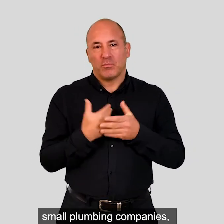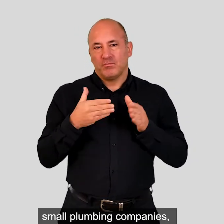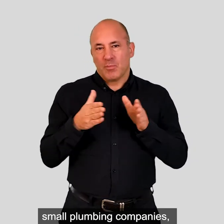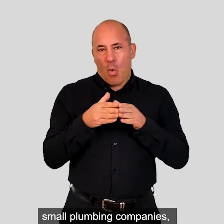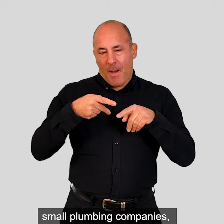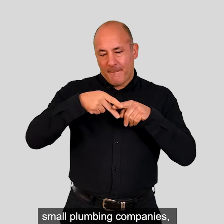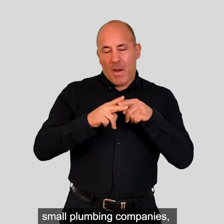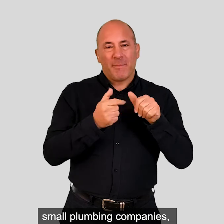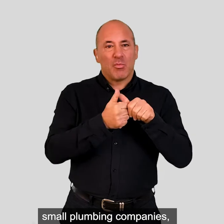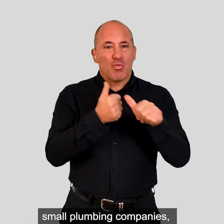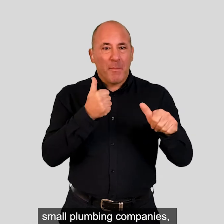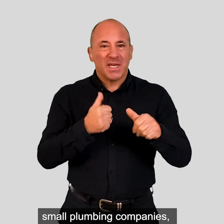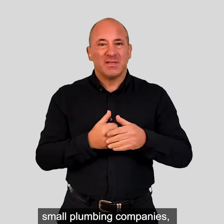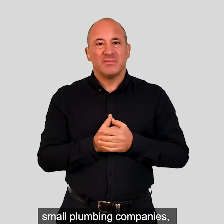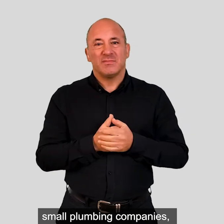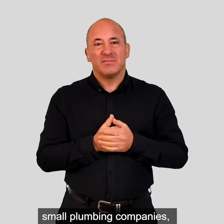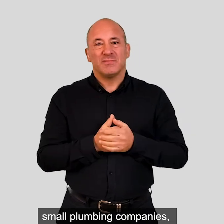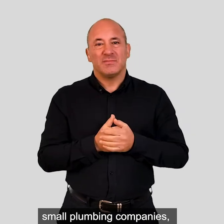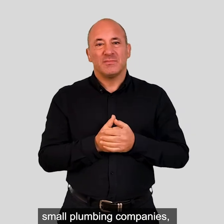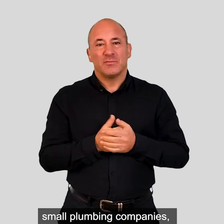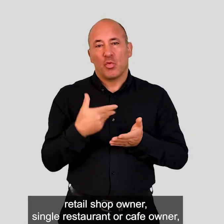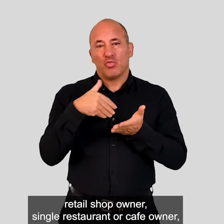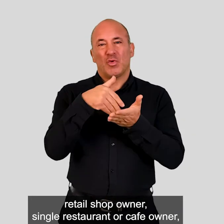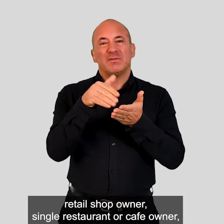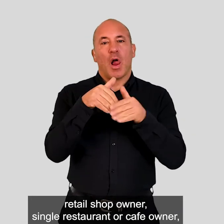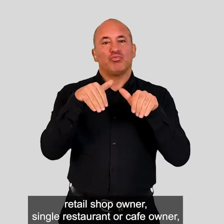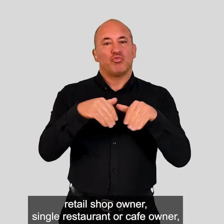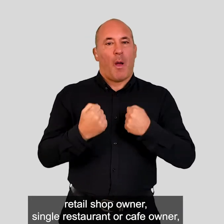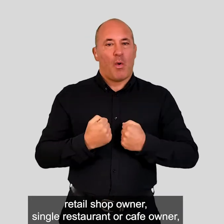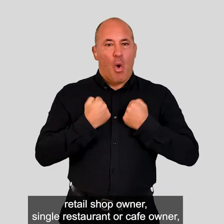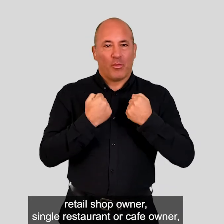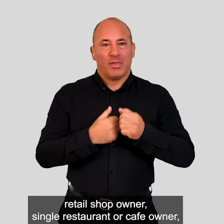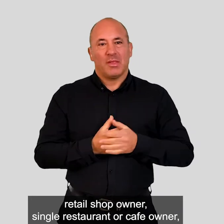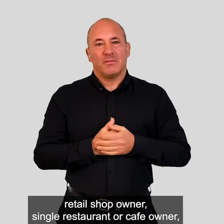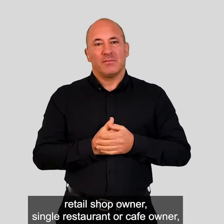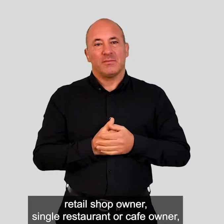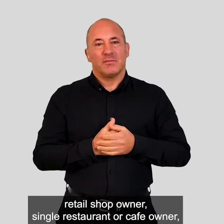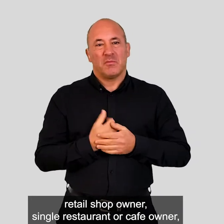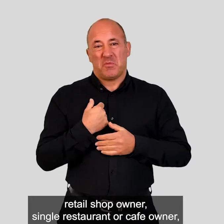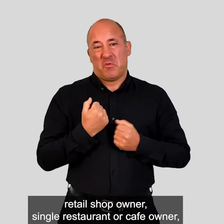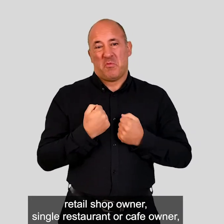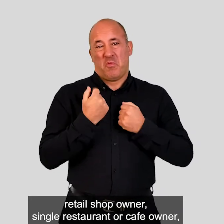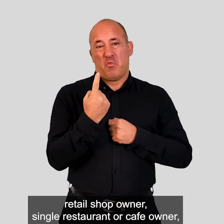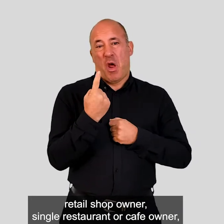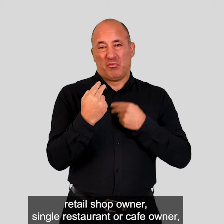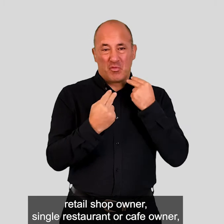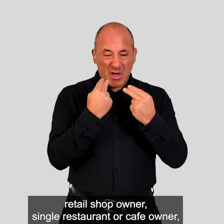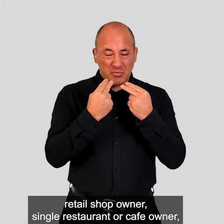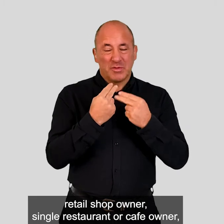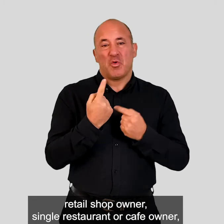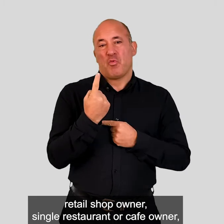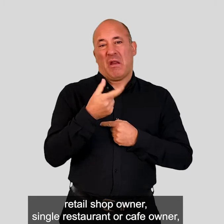small plumbing companies, retail shop owner, single restaurant or cafe